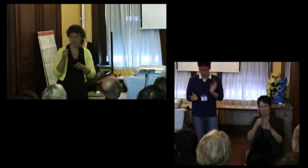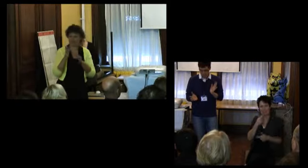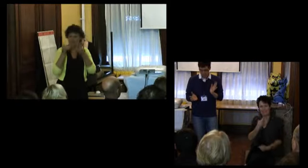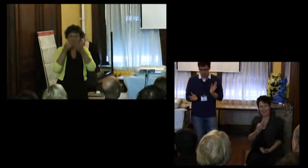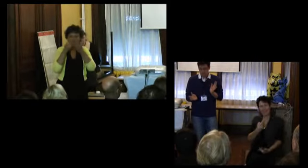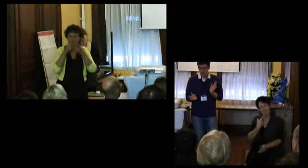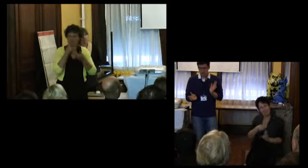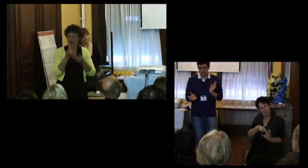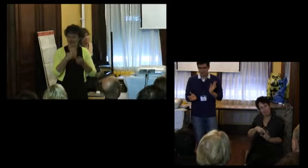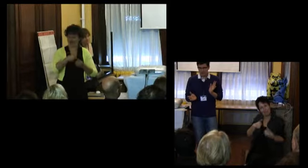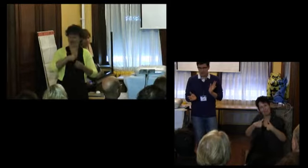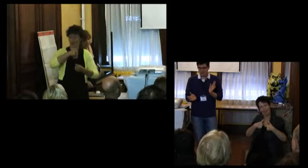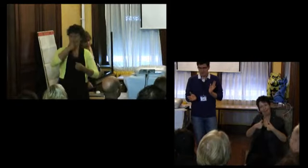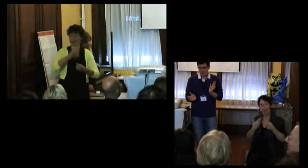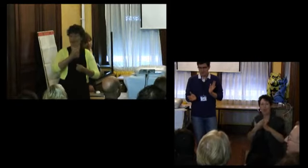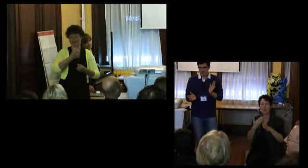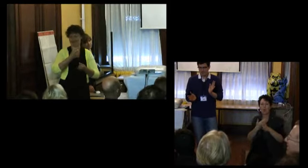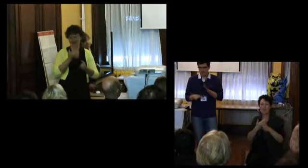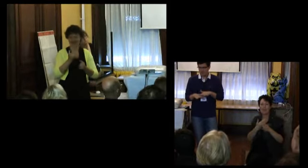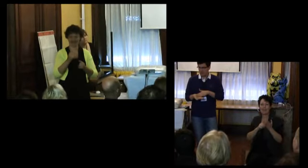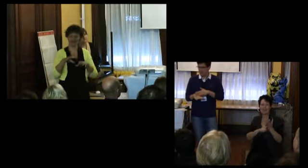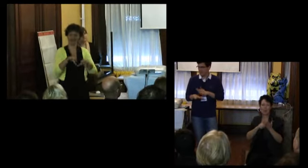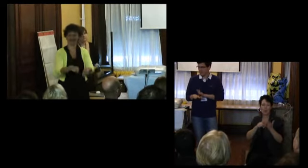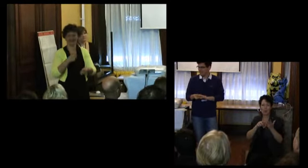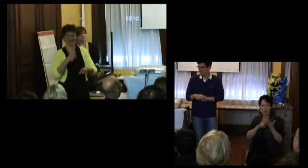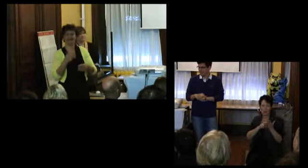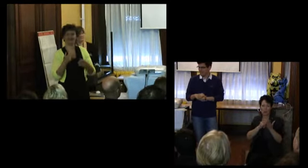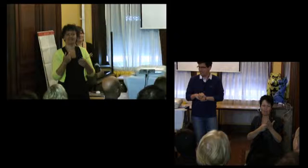I'm quite young and I'm working in the Louvre Museum.